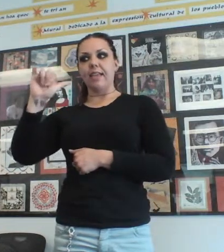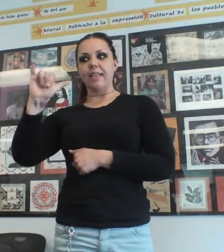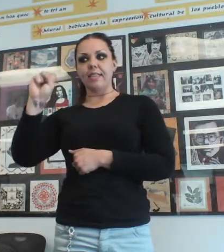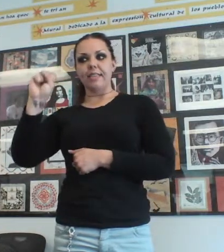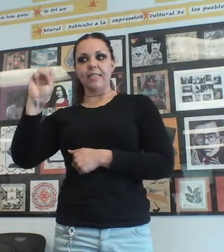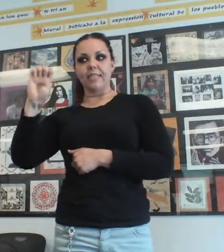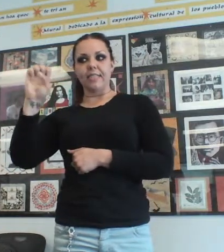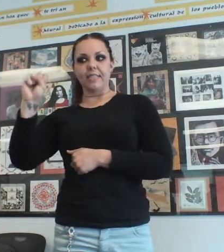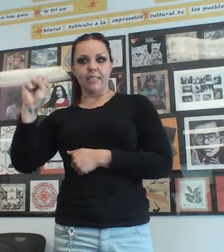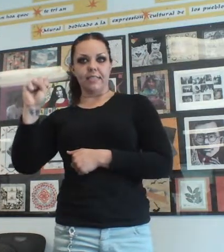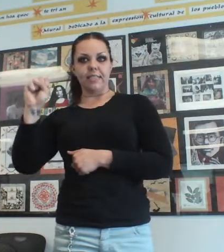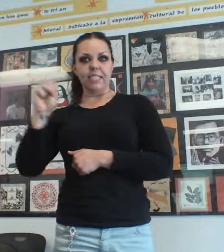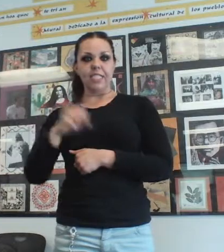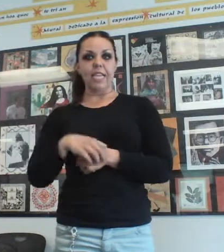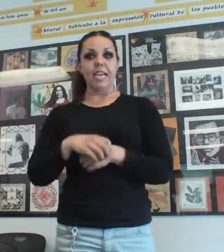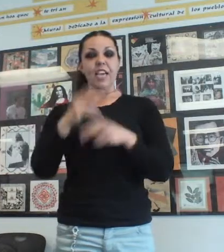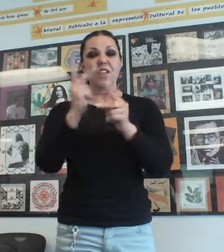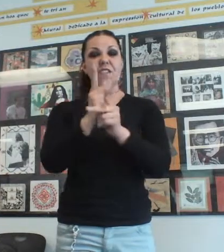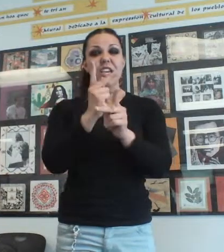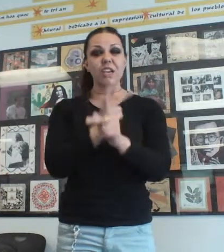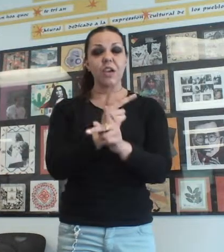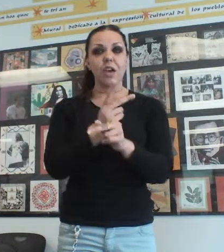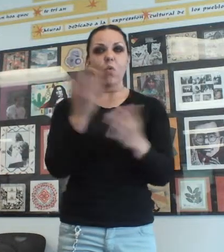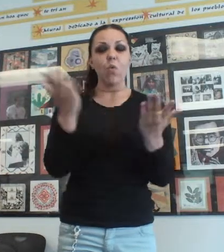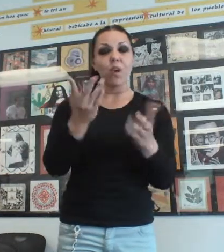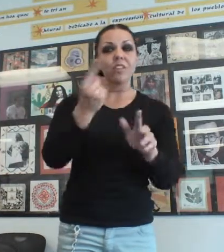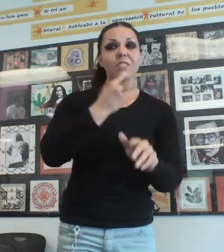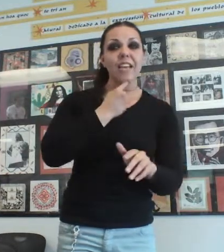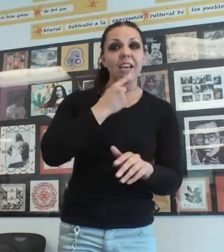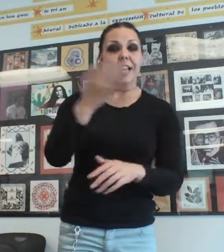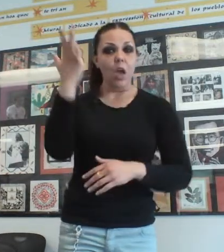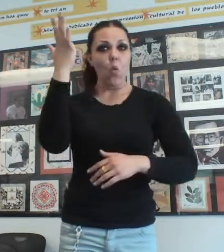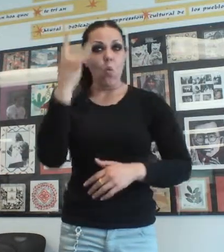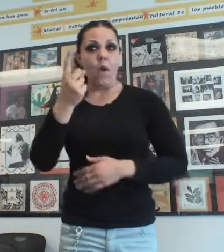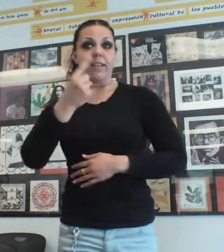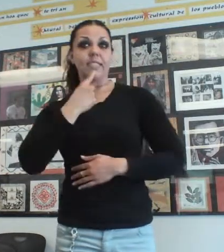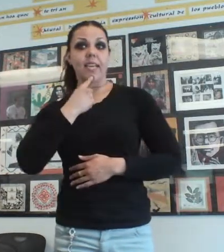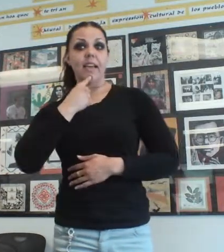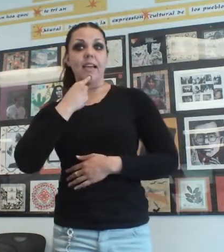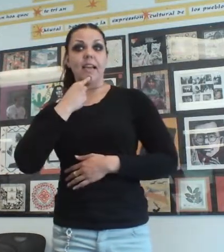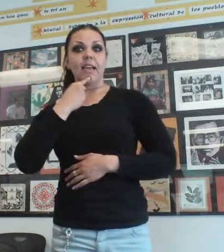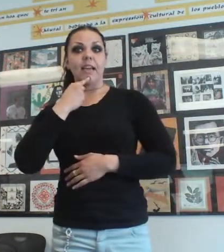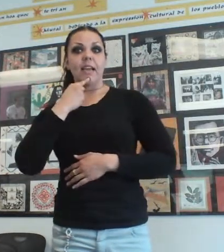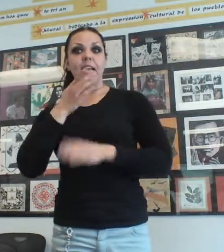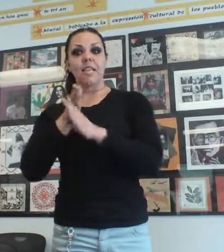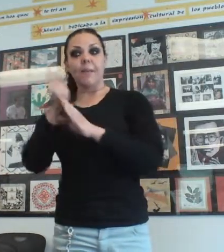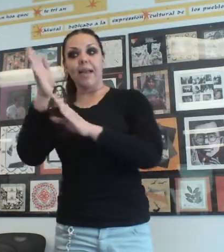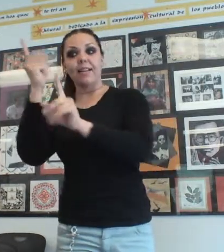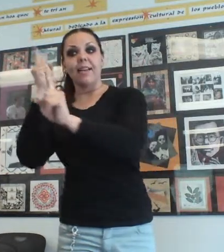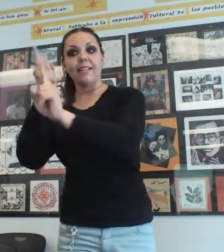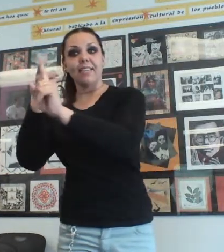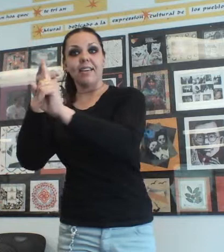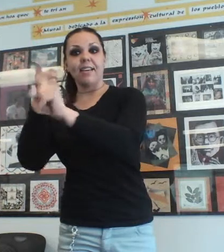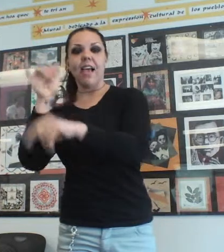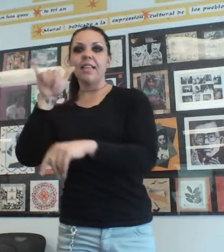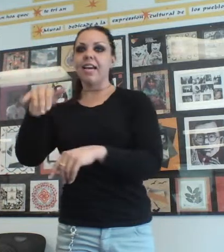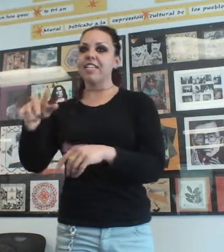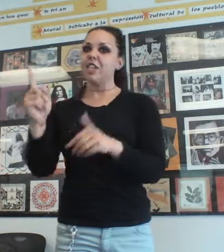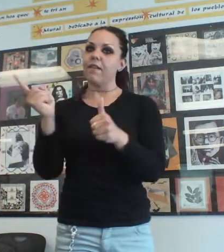saying, why are they saying it, what's the main idea. That's the first thing that we have to convey, so that